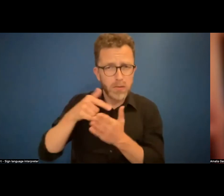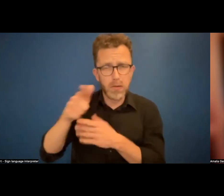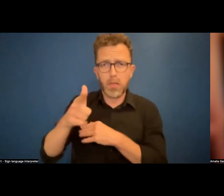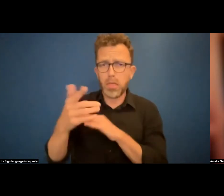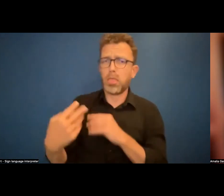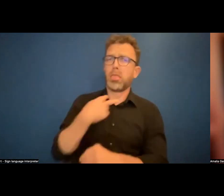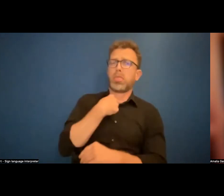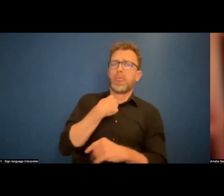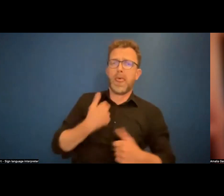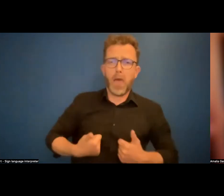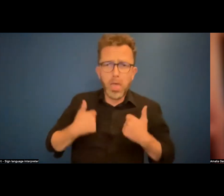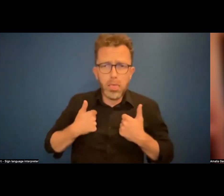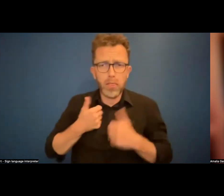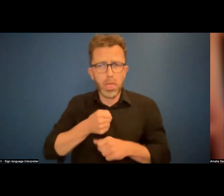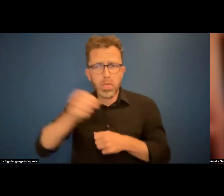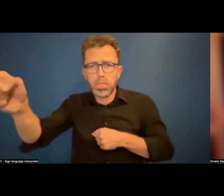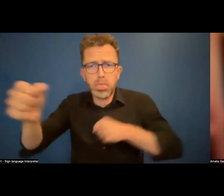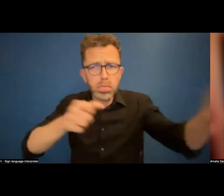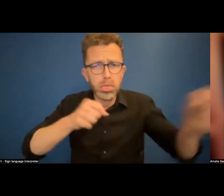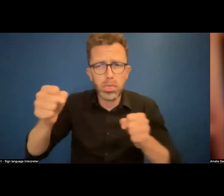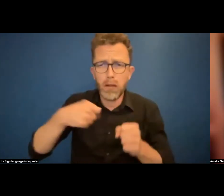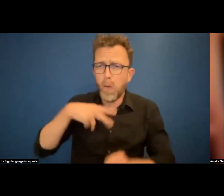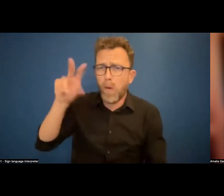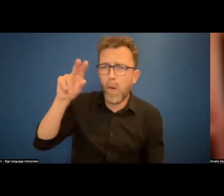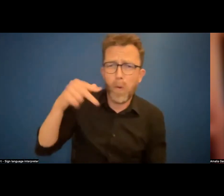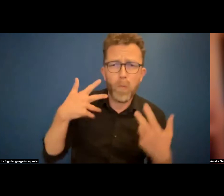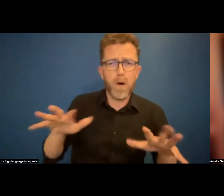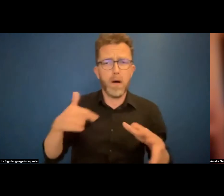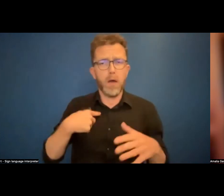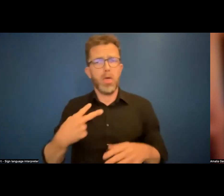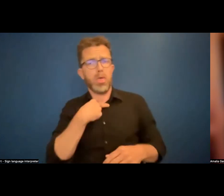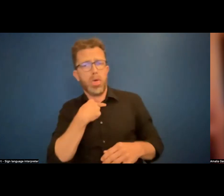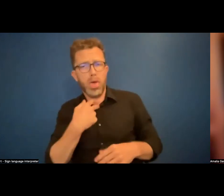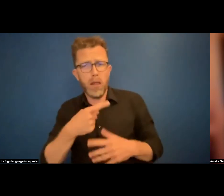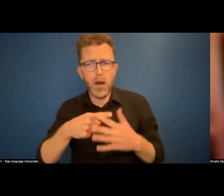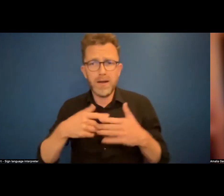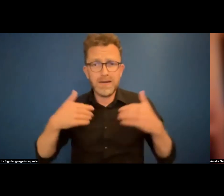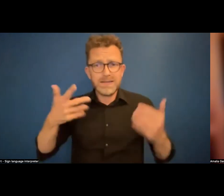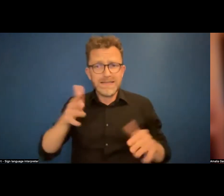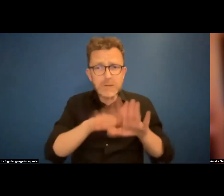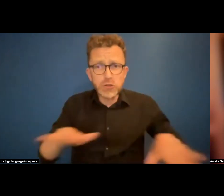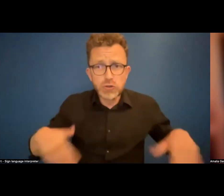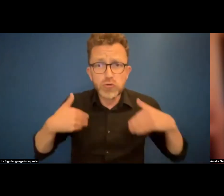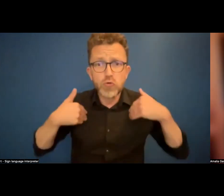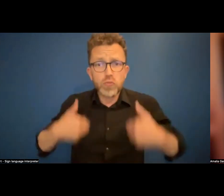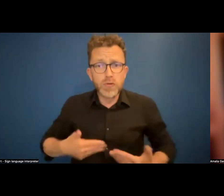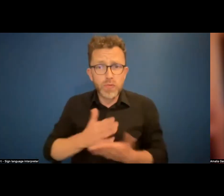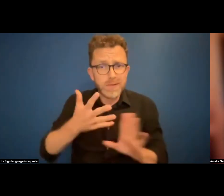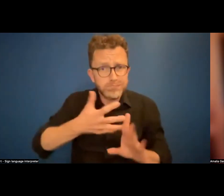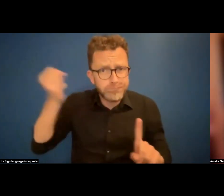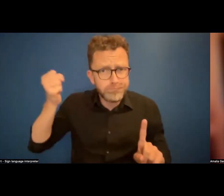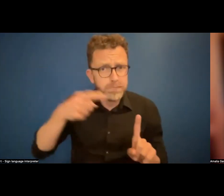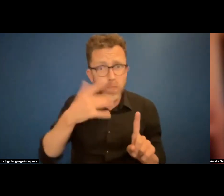very different now. In the 21st century, when it was possible to create a vaccine to